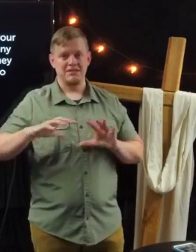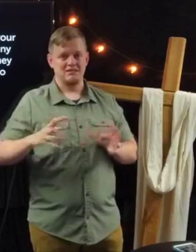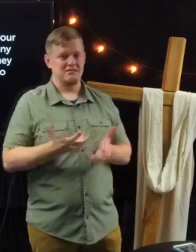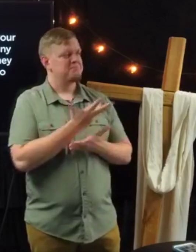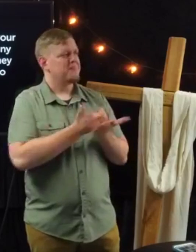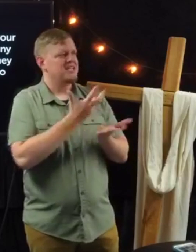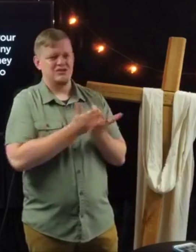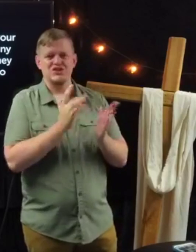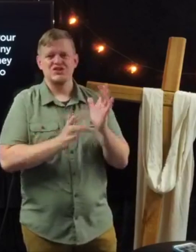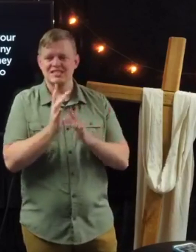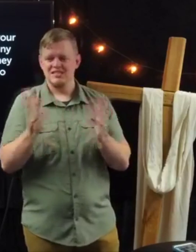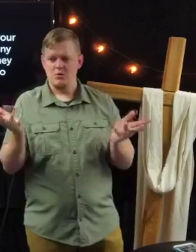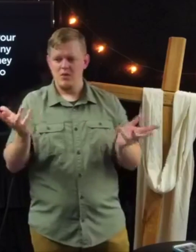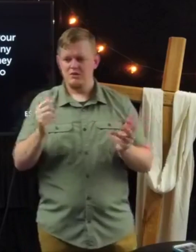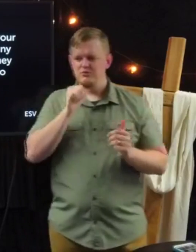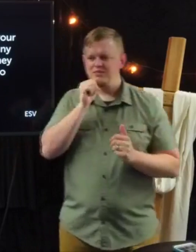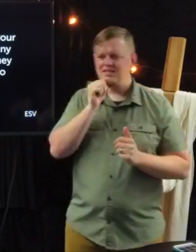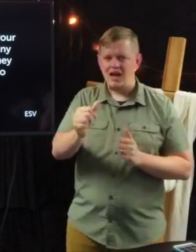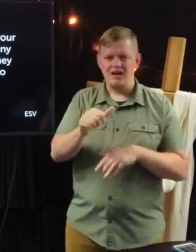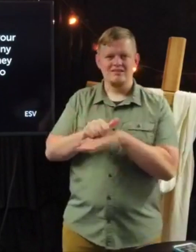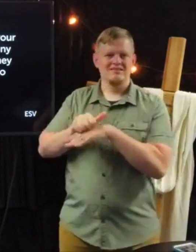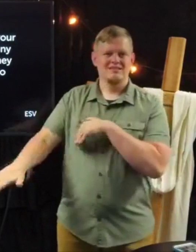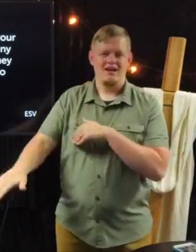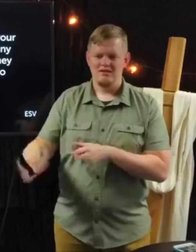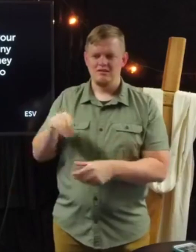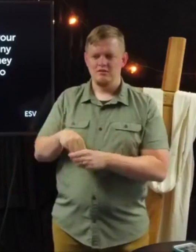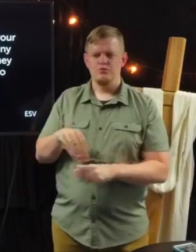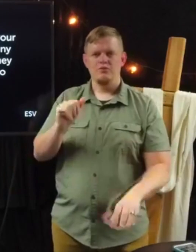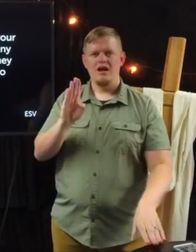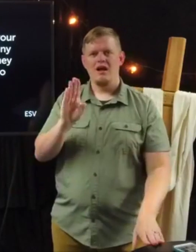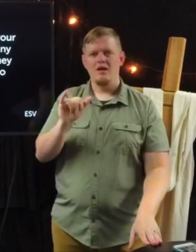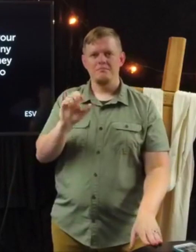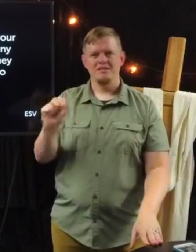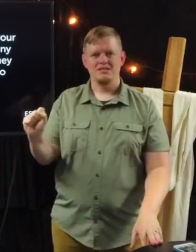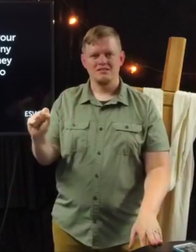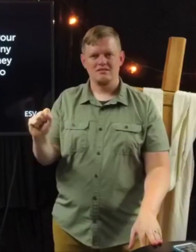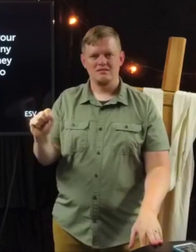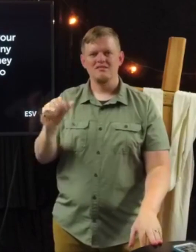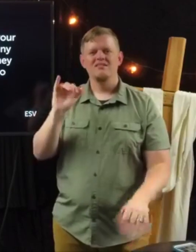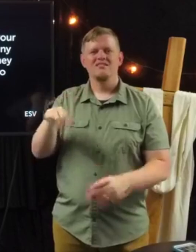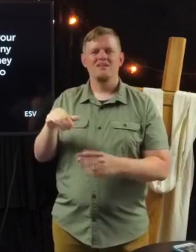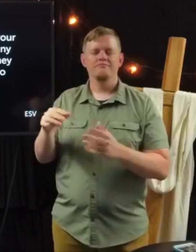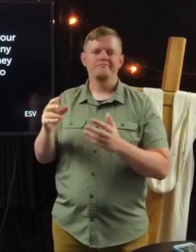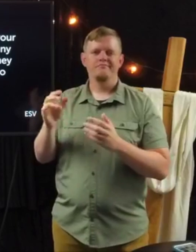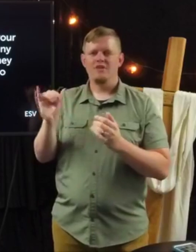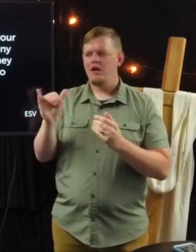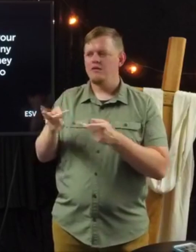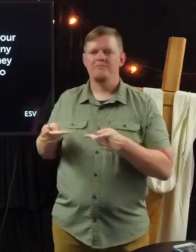demons begged Jesus not to command them to depart into the abyss. So in other words,